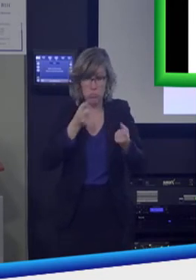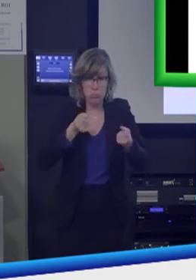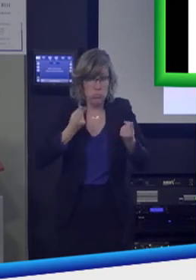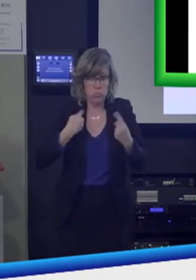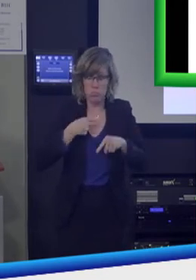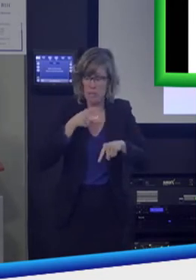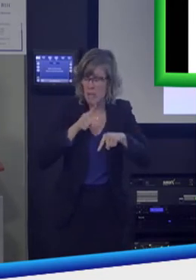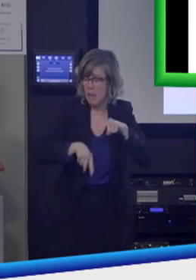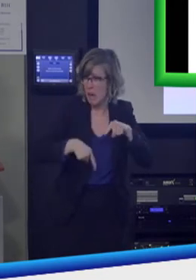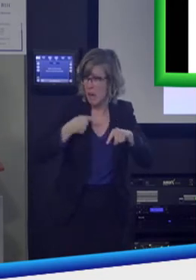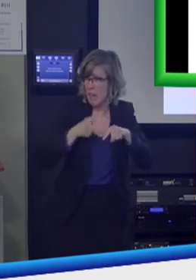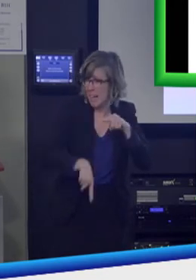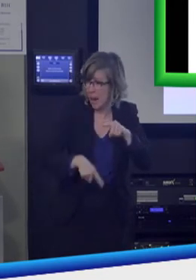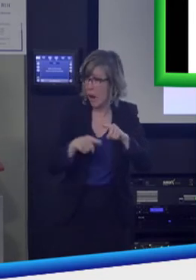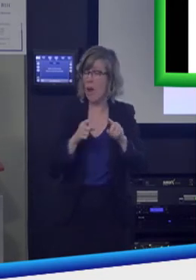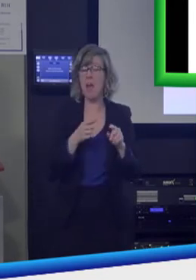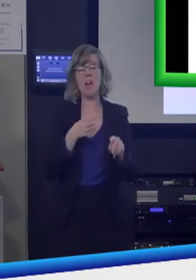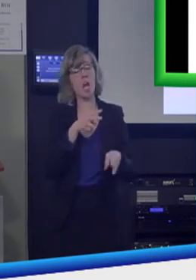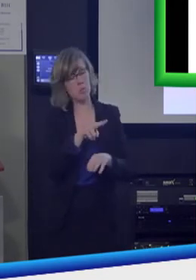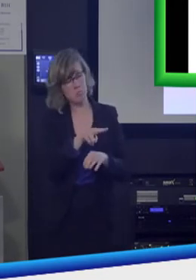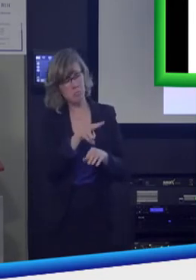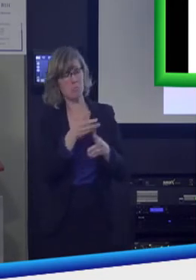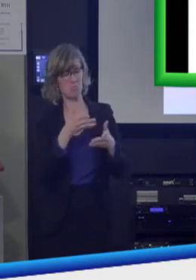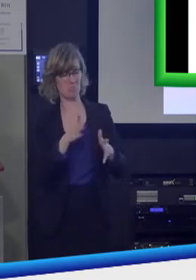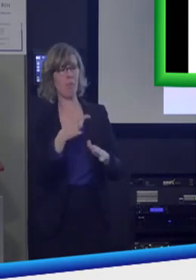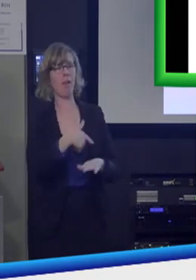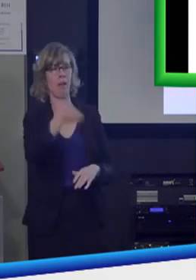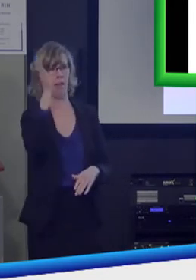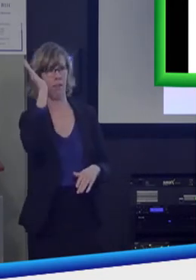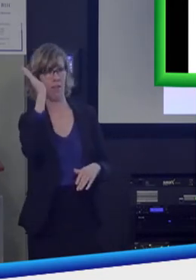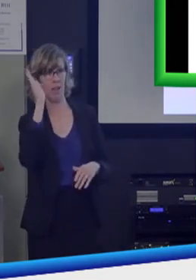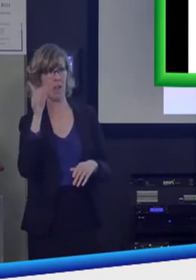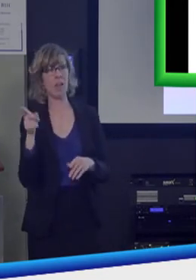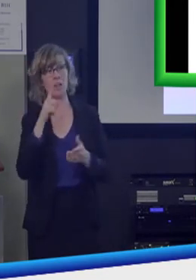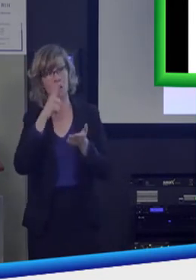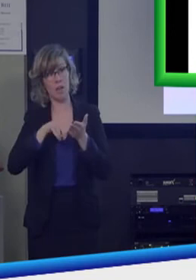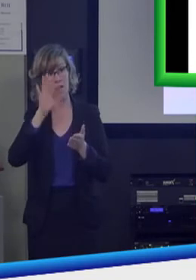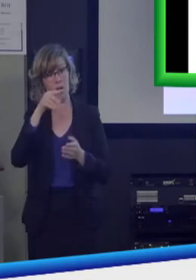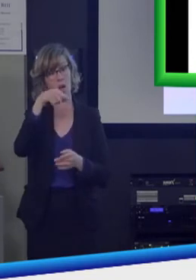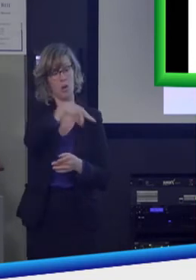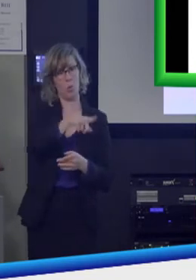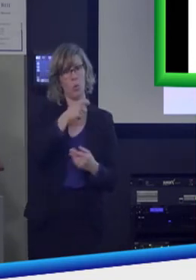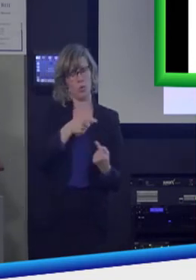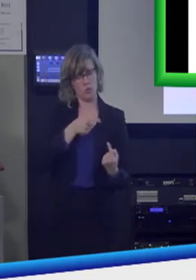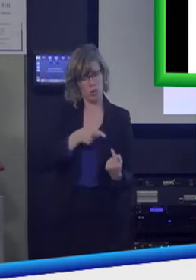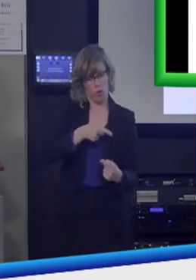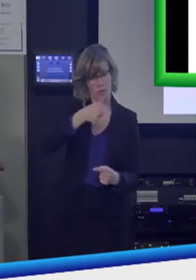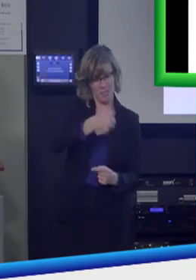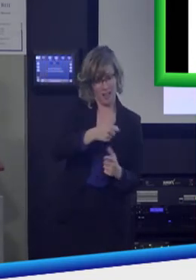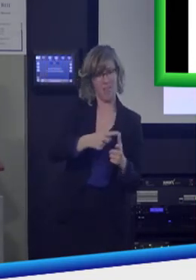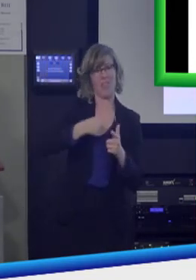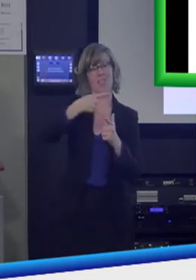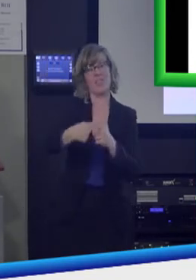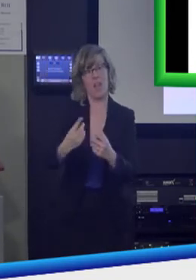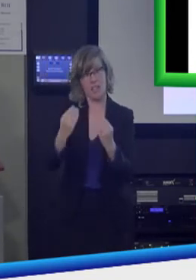lecture, he's found that those students do better than students who didn't have to struggle. So we thought we would apply that to our